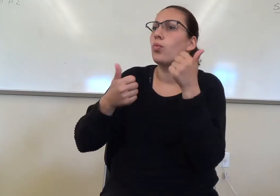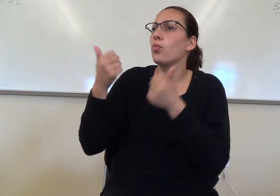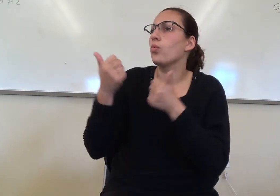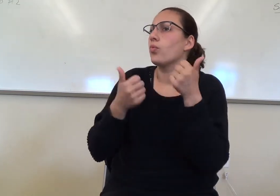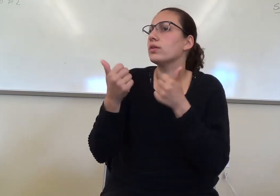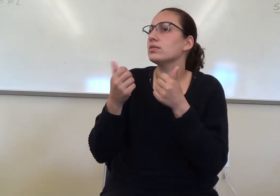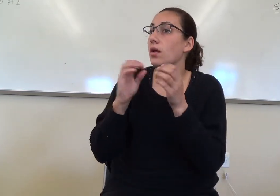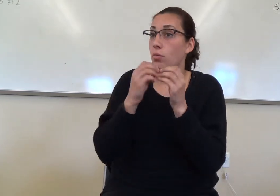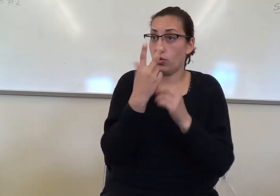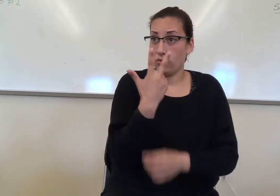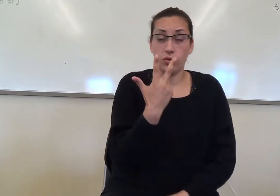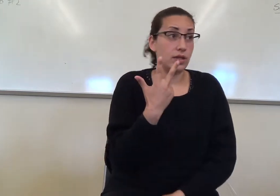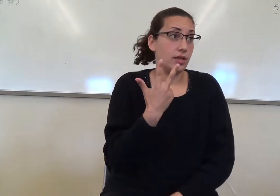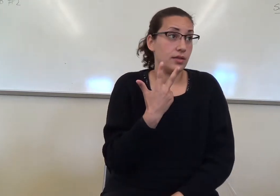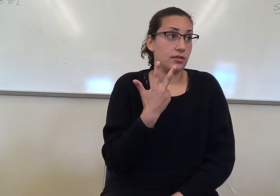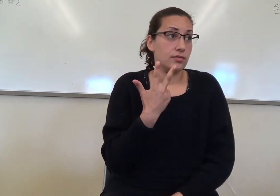3? Okay.